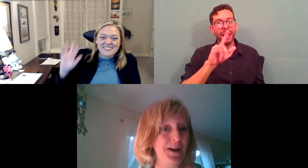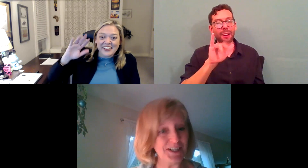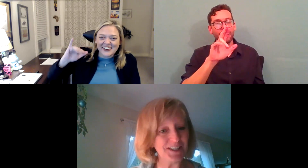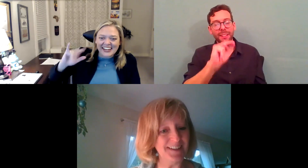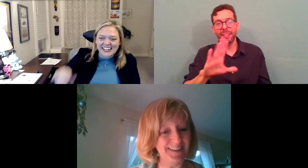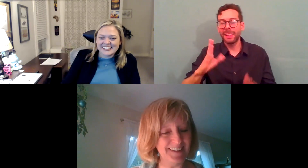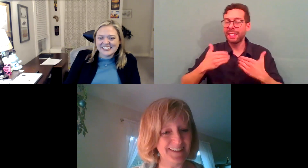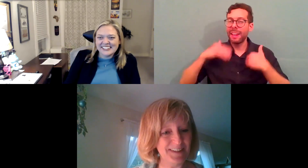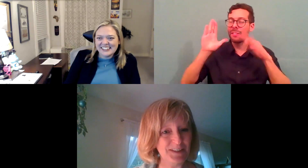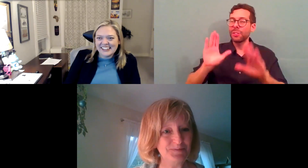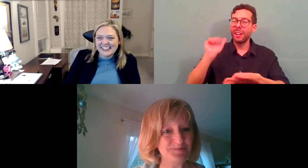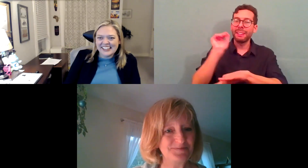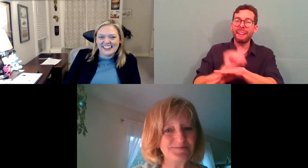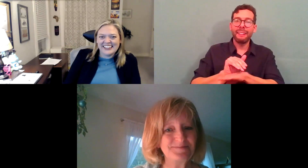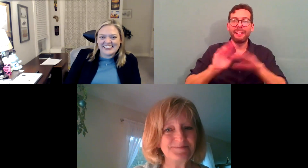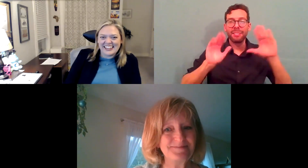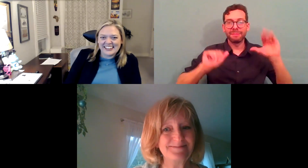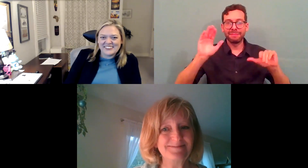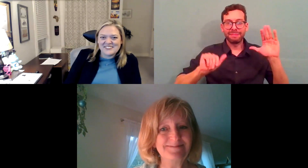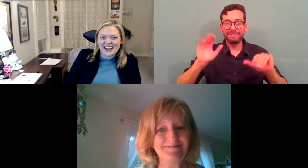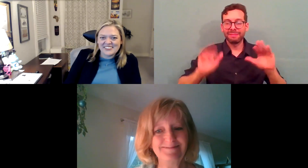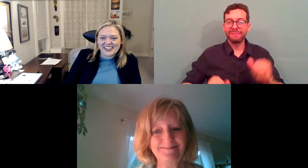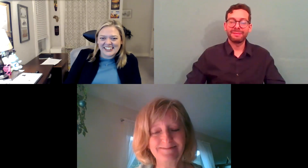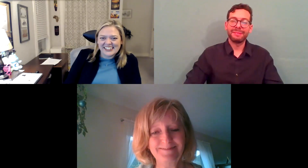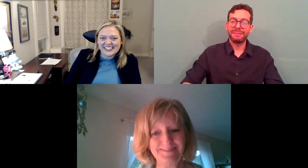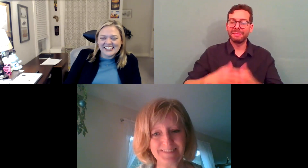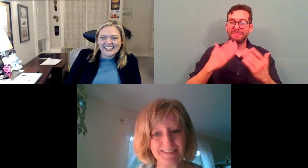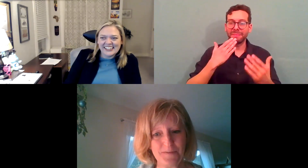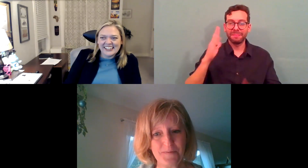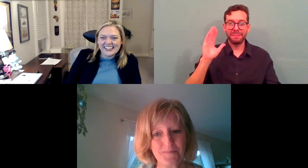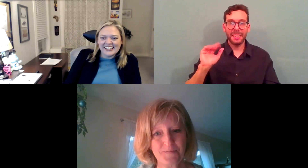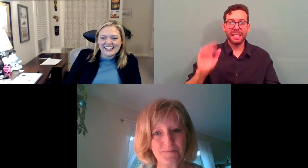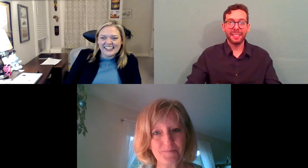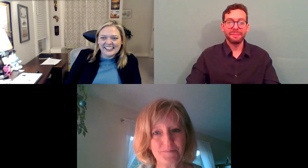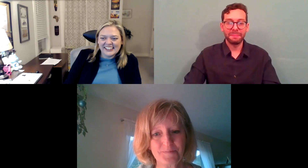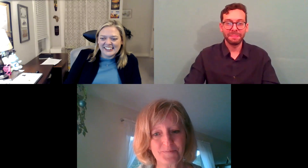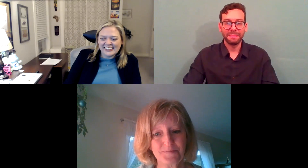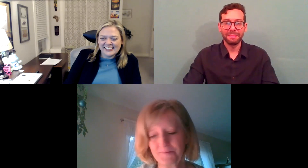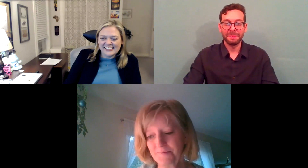you in March. Bye, Lorianne. Cool. Thank you. Bye, everybody. Bye.